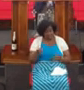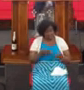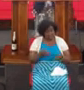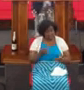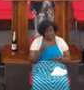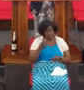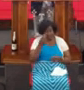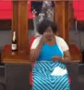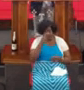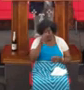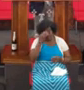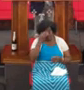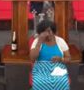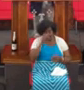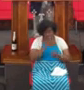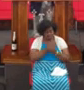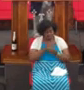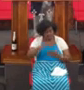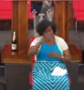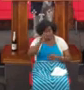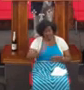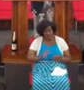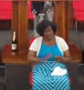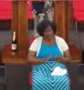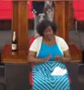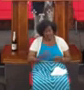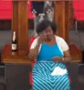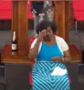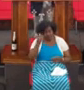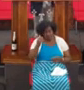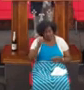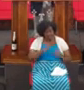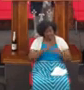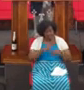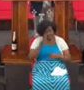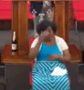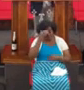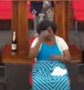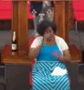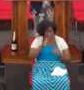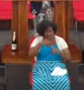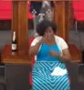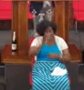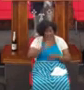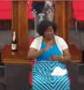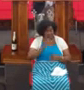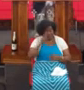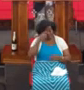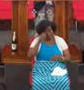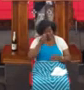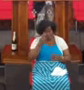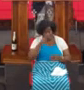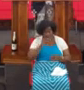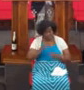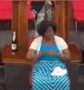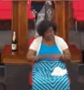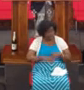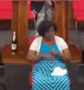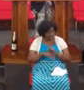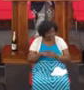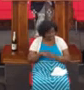perceive we the love of God. Why? How do we know God loves us? We see the compassion. The The Bible says, because